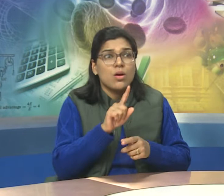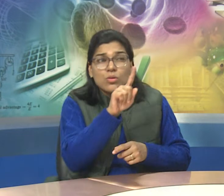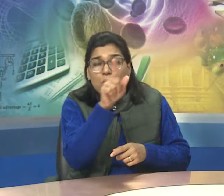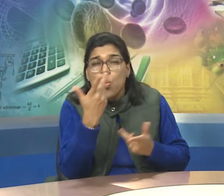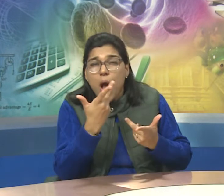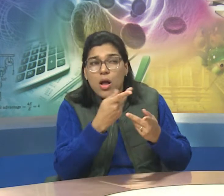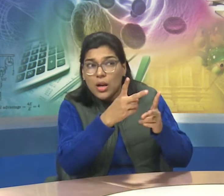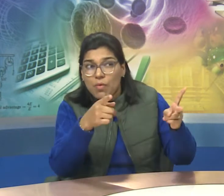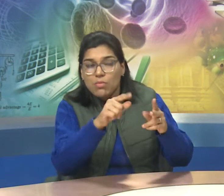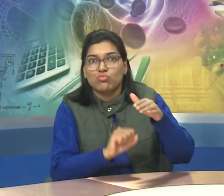is an